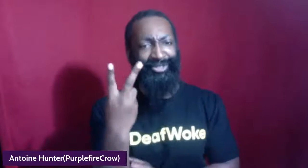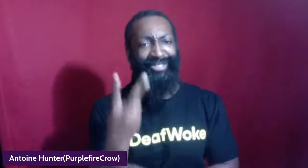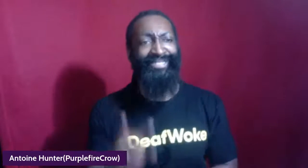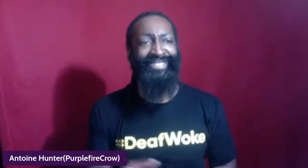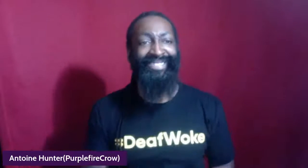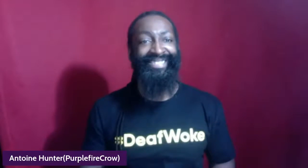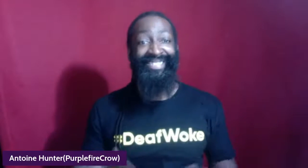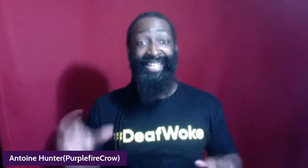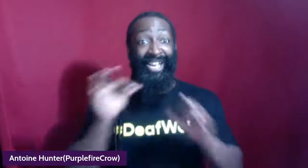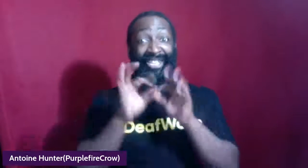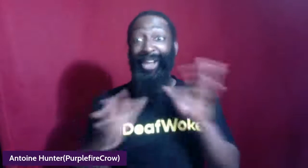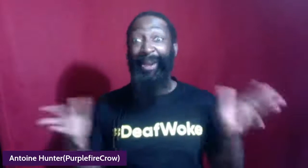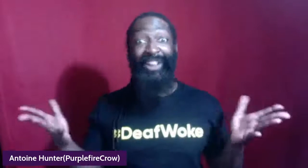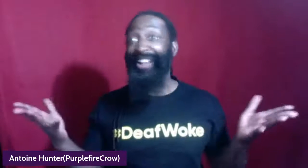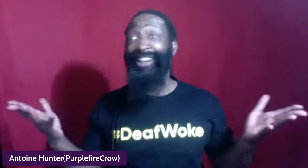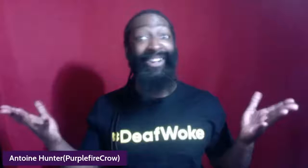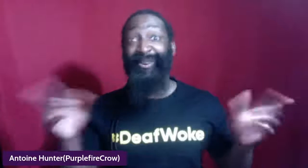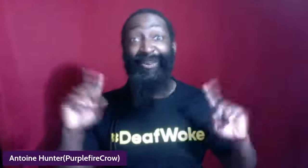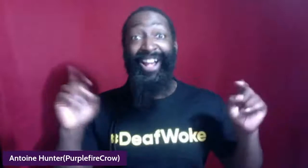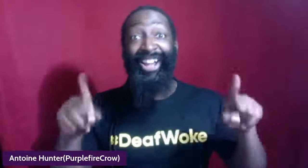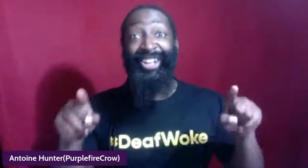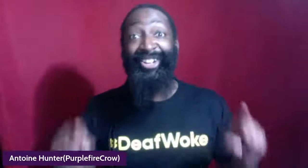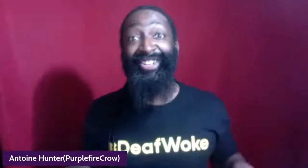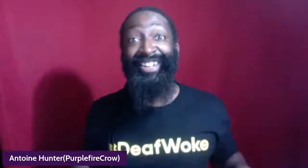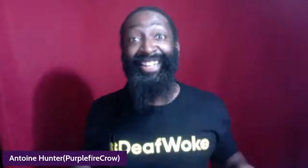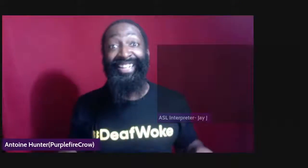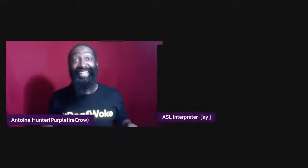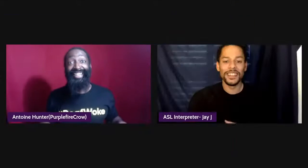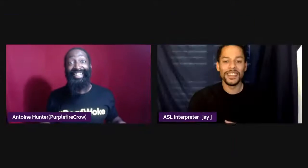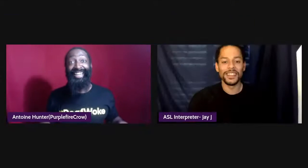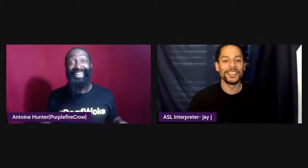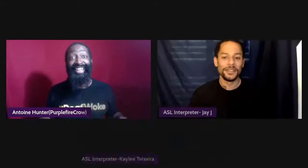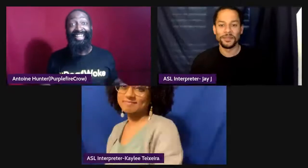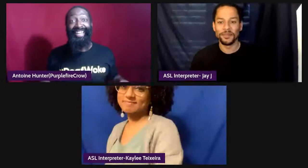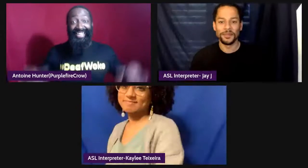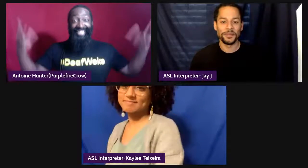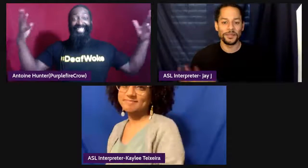too. Now, before we start with her, I'll introduce my interpreters. Where are they?